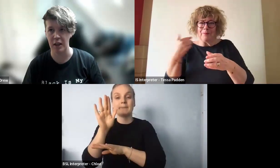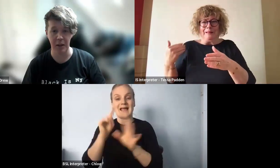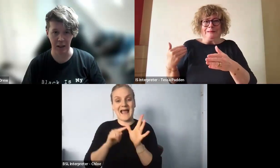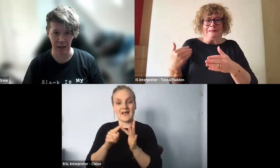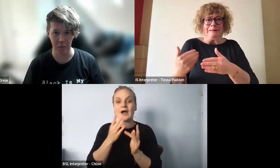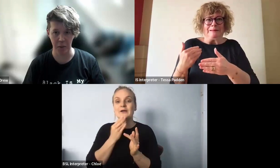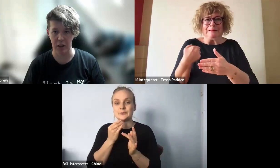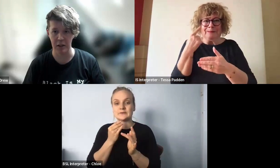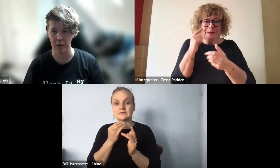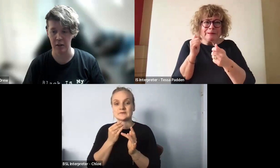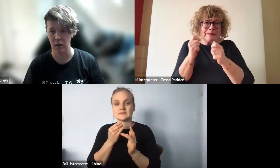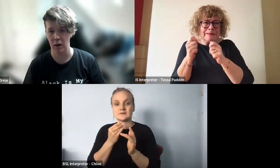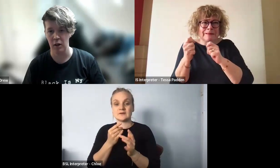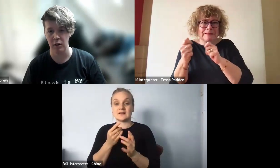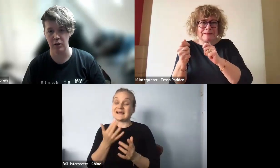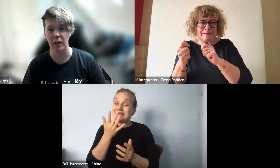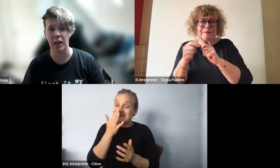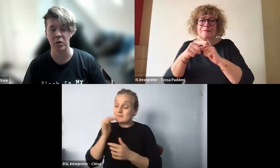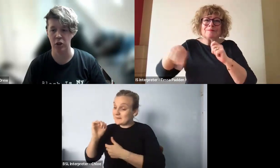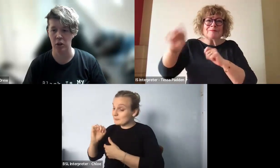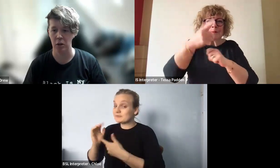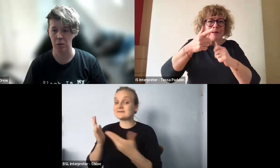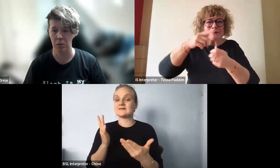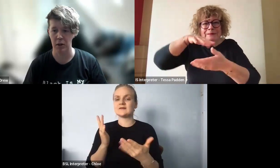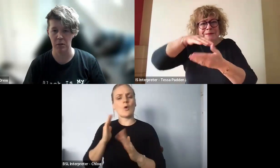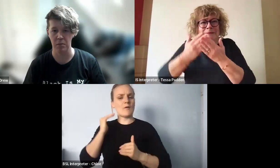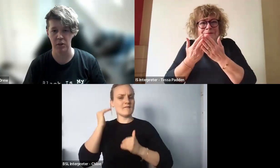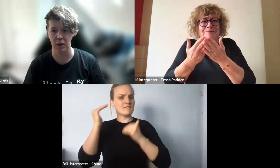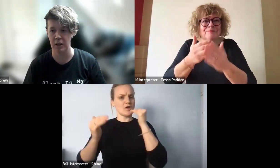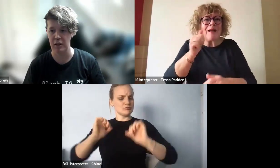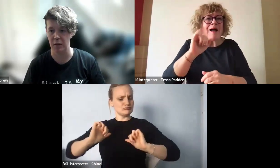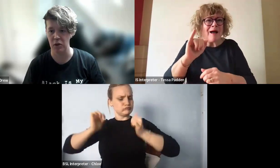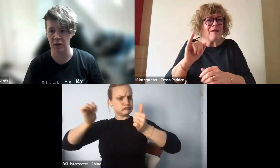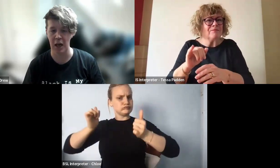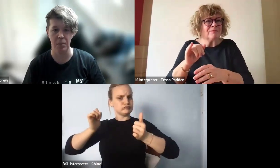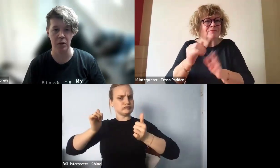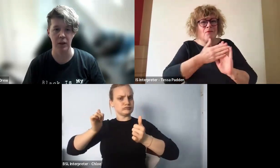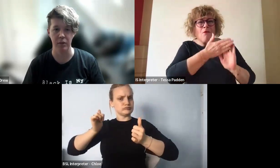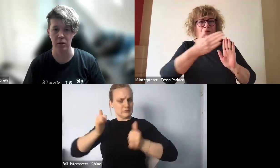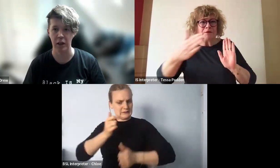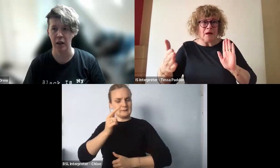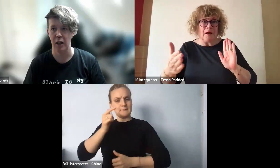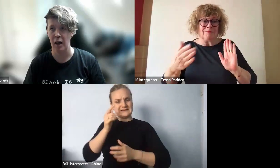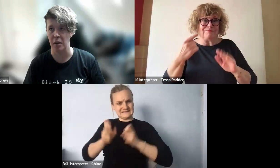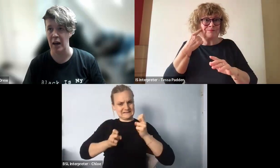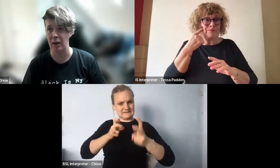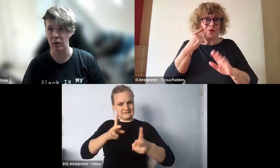it's seemingly been presented as suddenly a mature system, suddenly something which is capable of